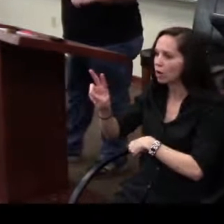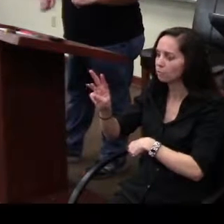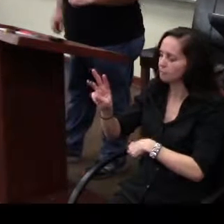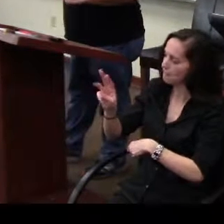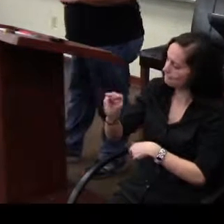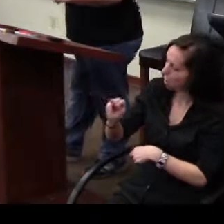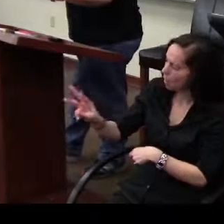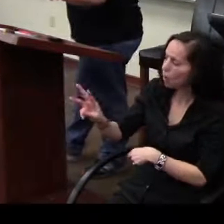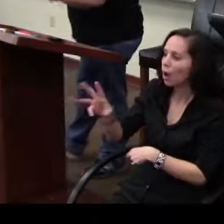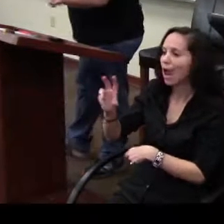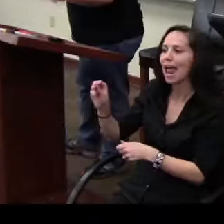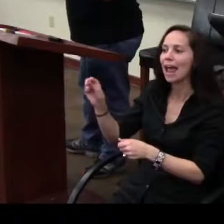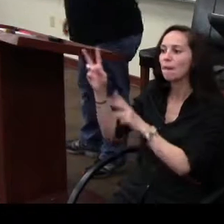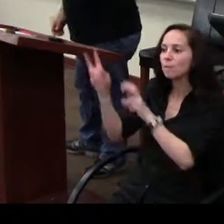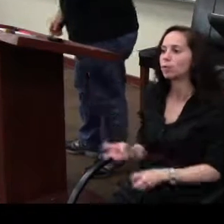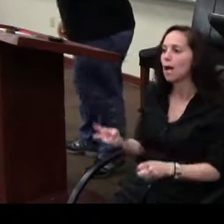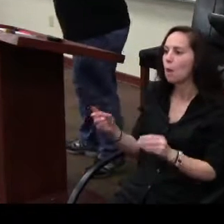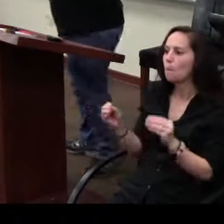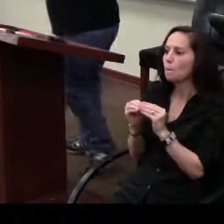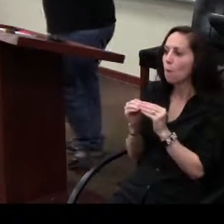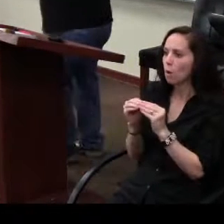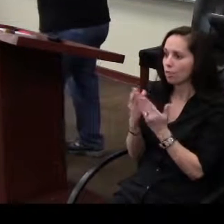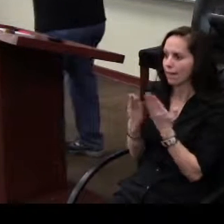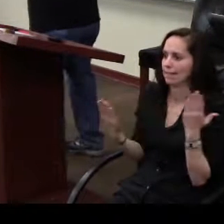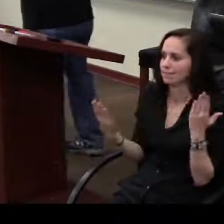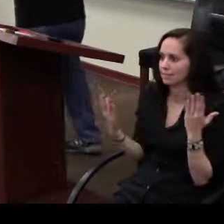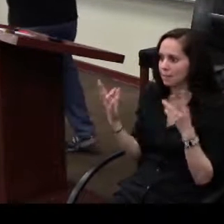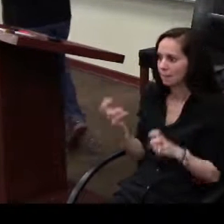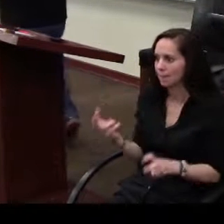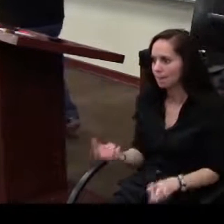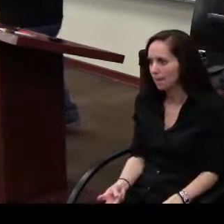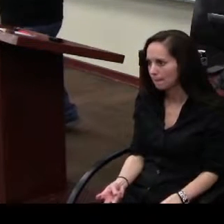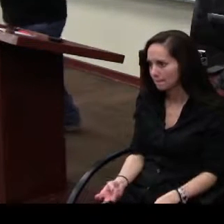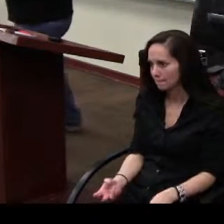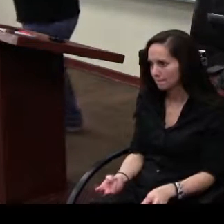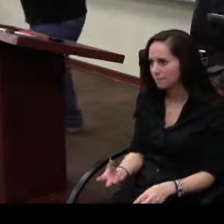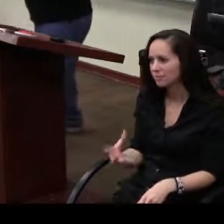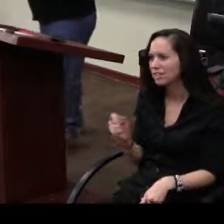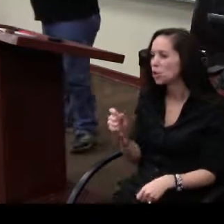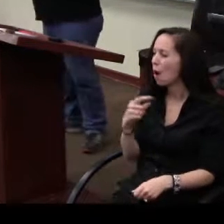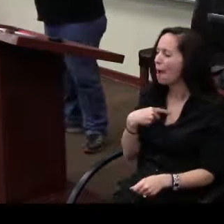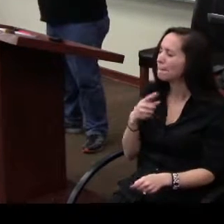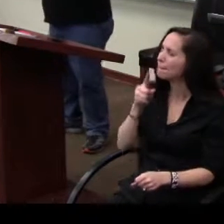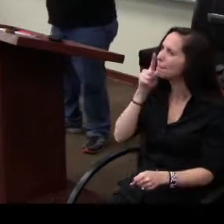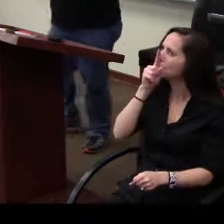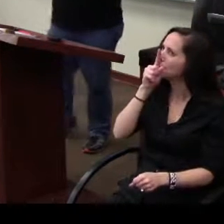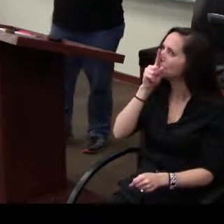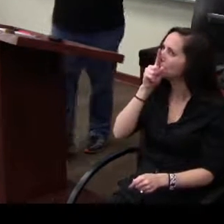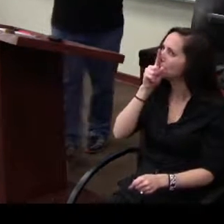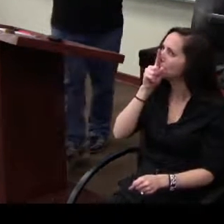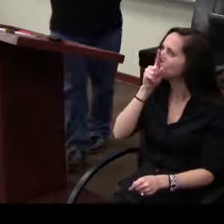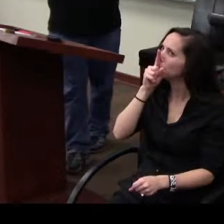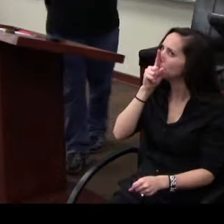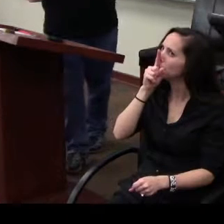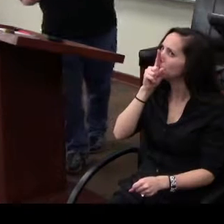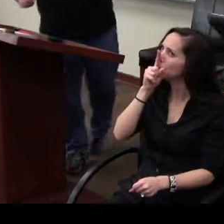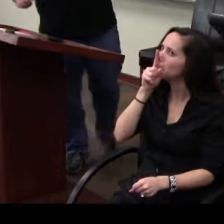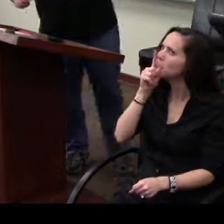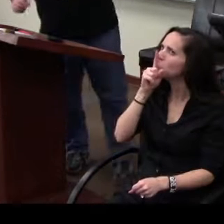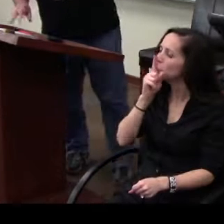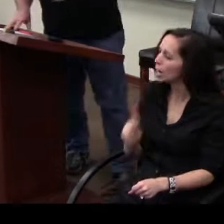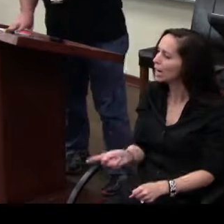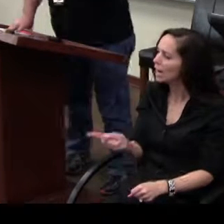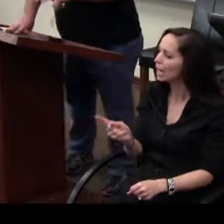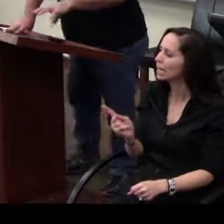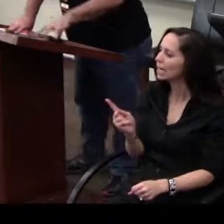pulls down more stuff. This happened to, I'm almost positive it was Phor that did this. There was